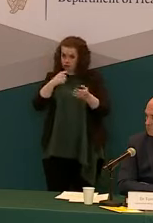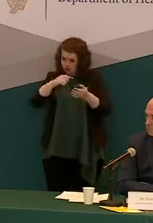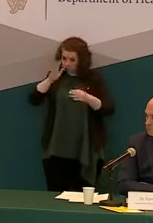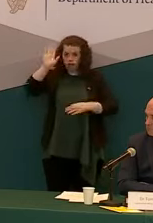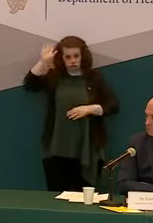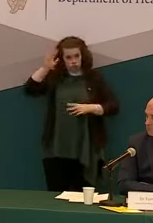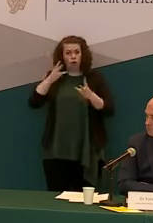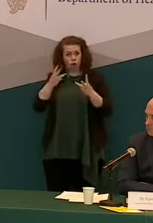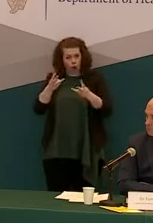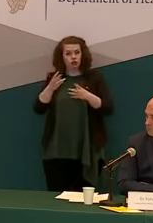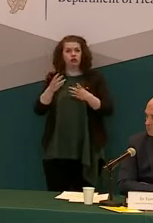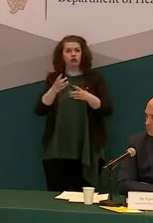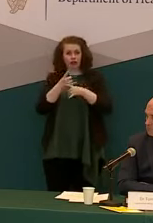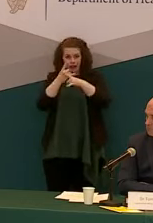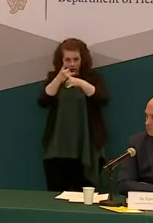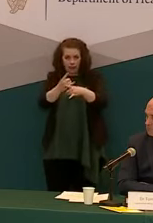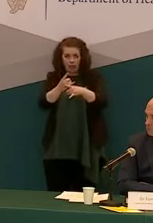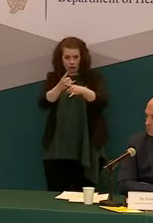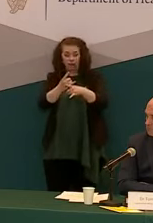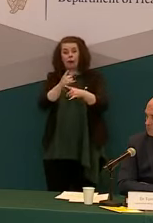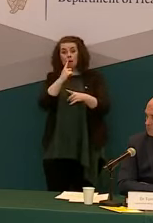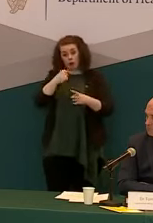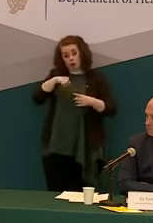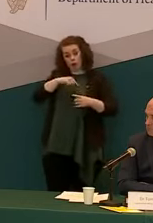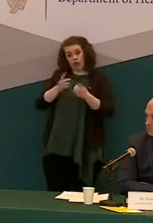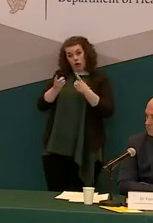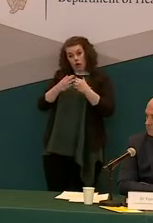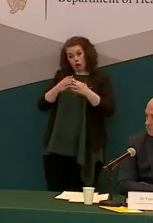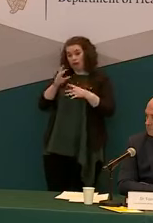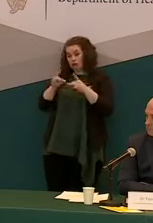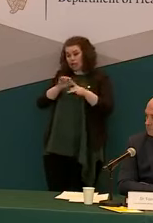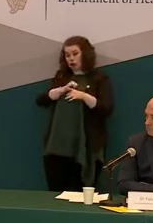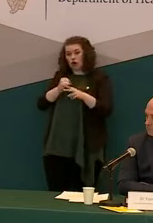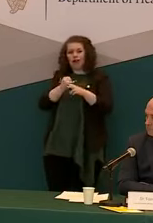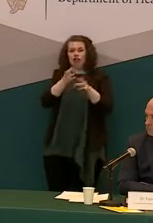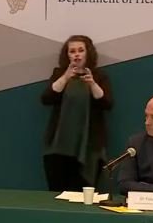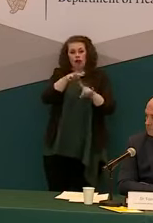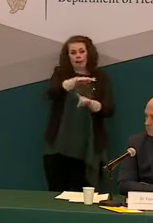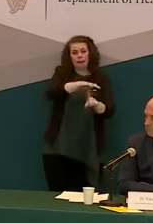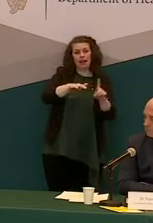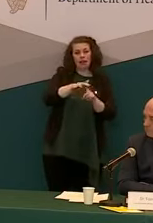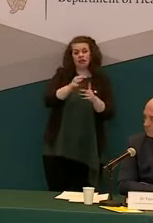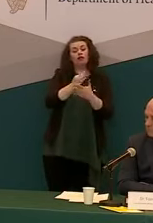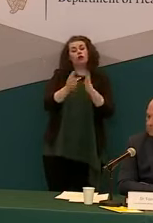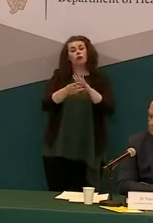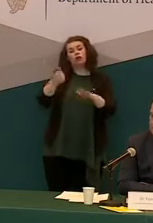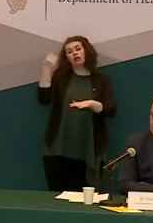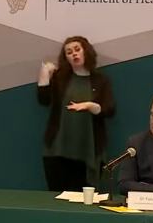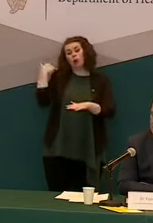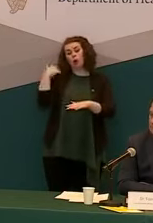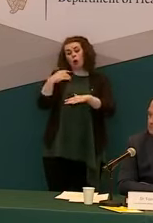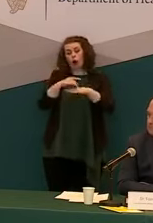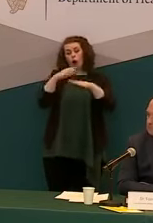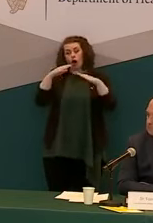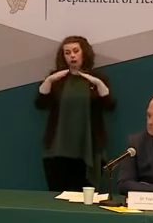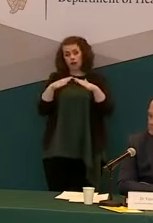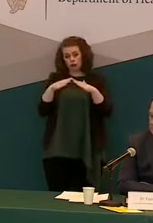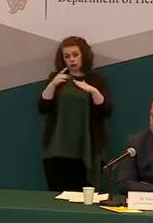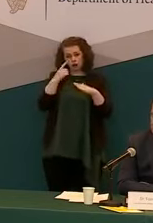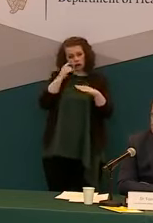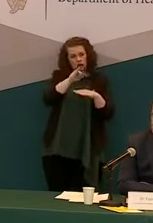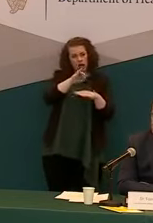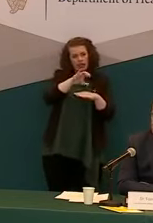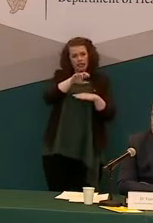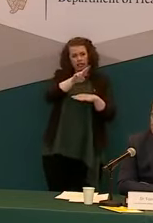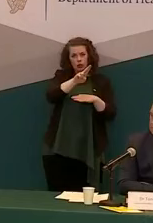to deploy them to the area of greatest need. A number of weeks ago, we were worried that our hospitals will become overrun on intensive care units,